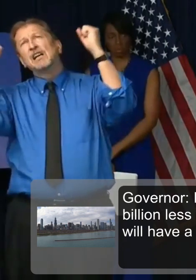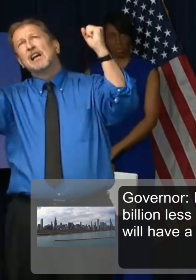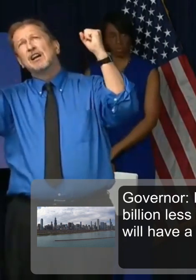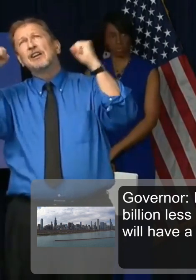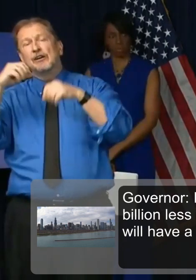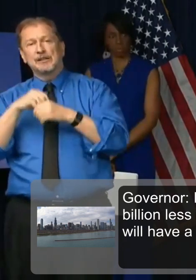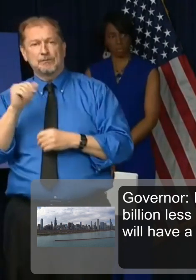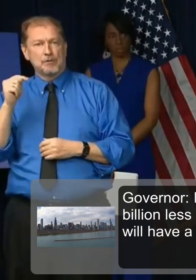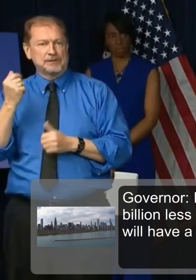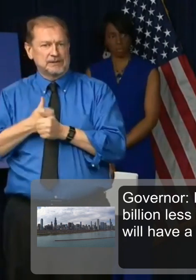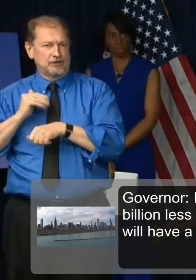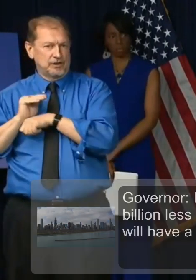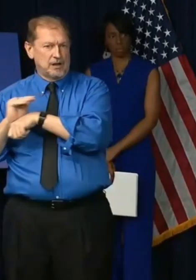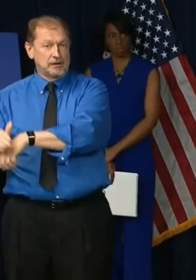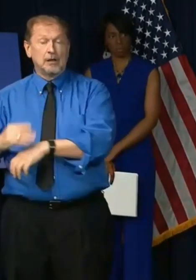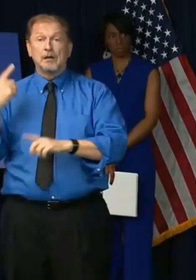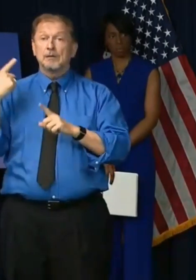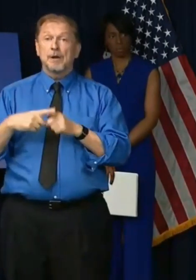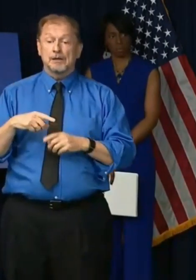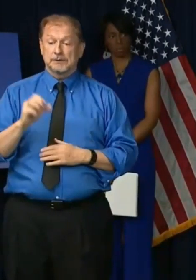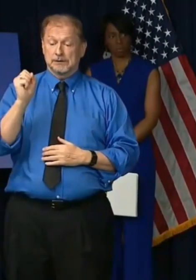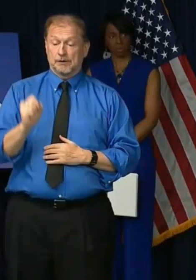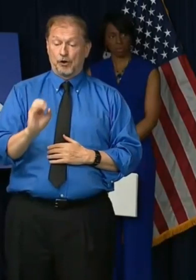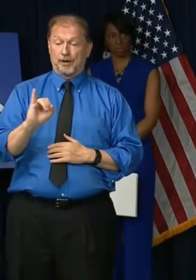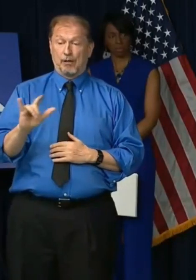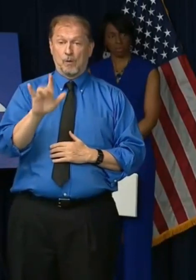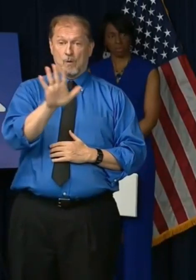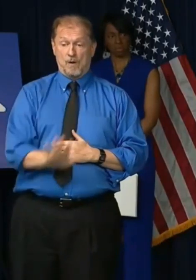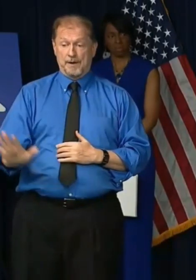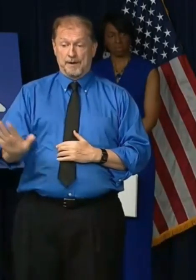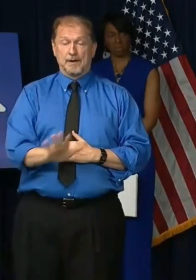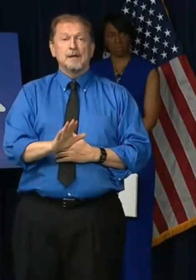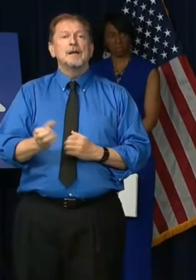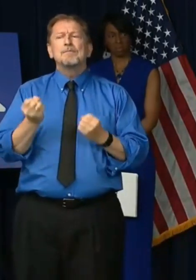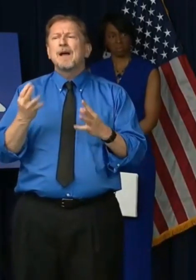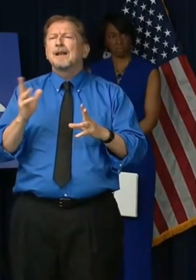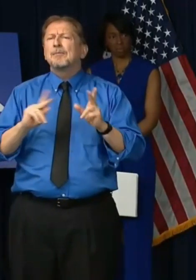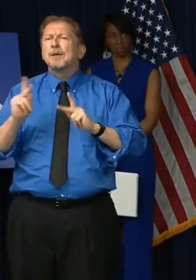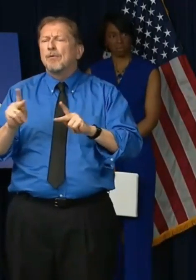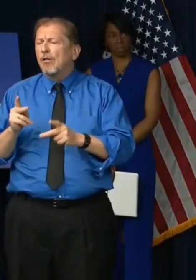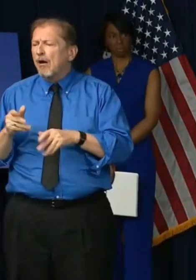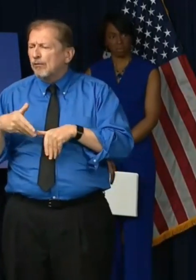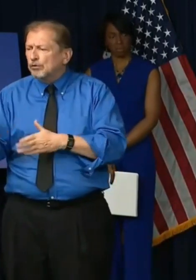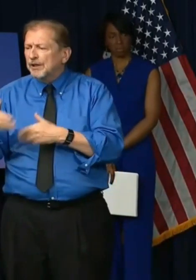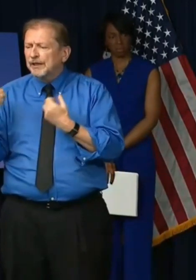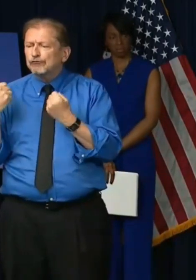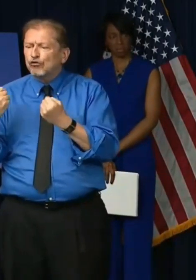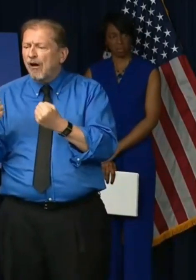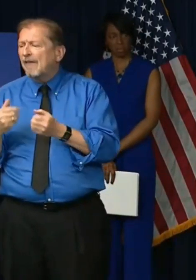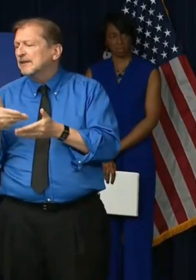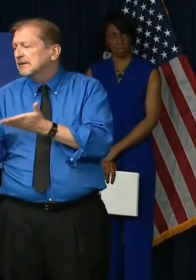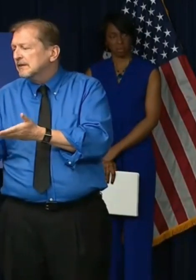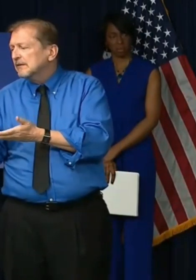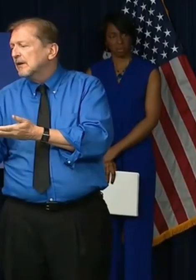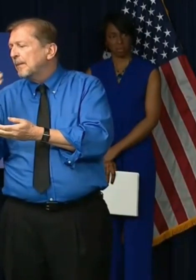example. People in downstate, there are people delivering meals to seniors at their